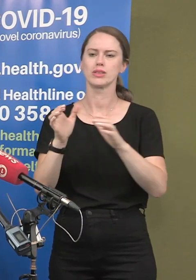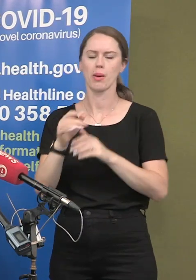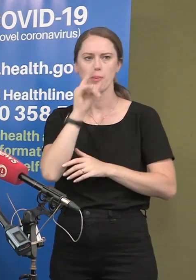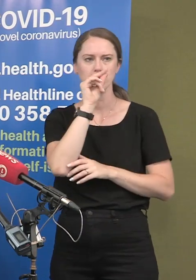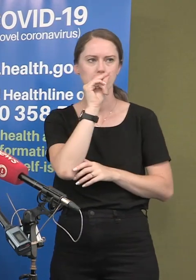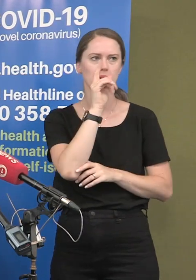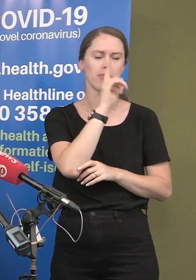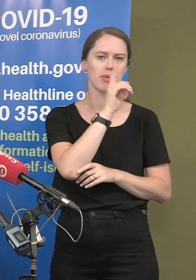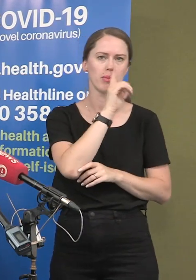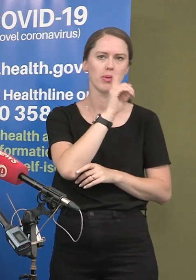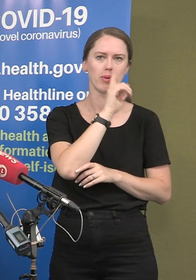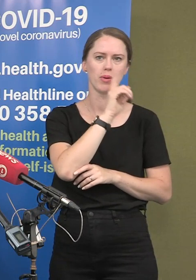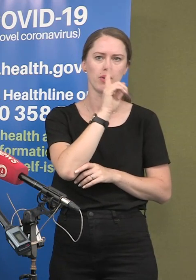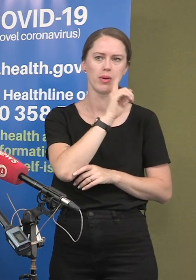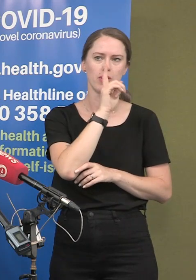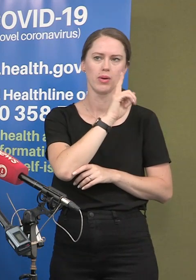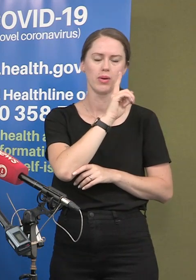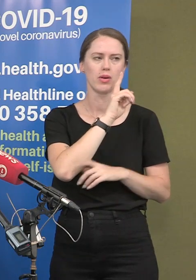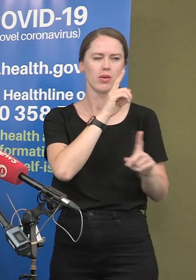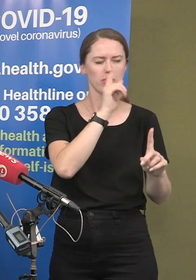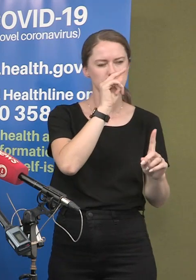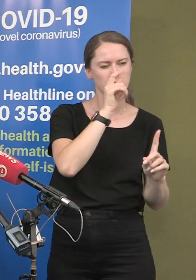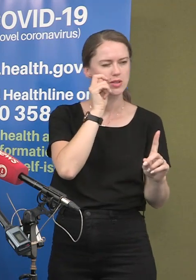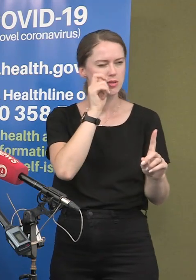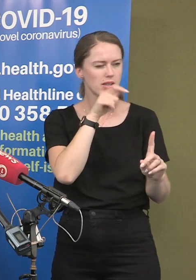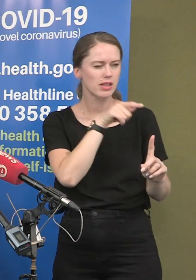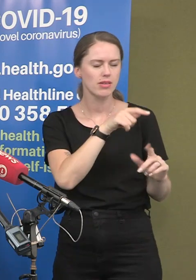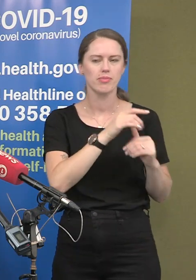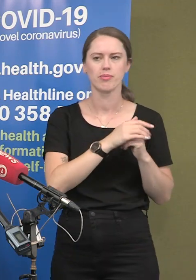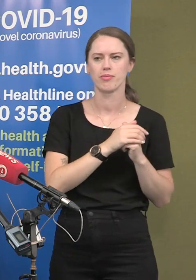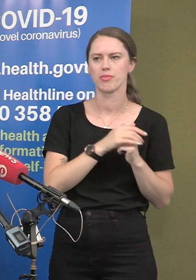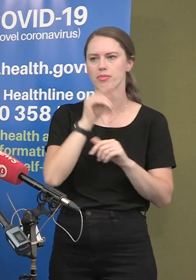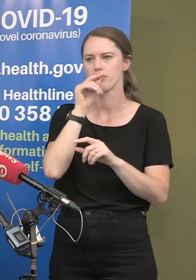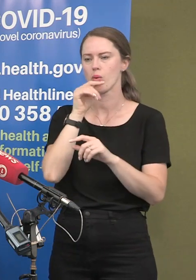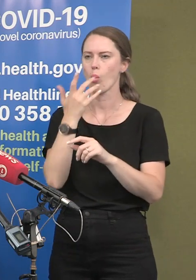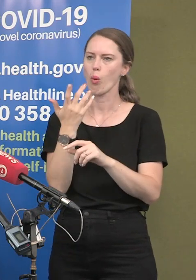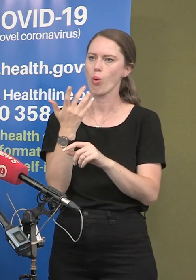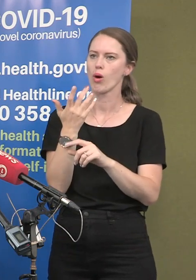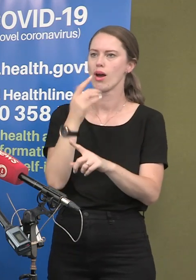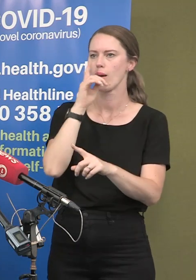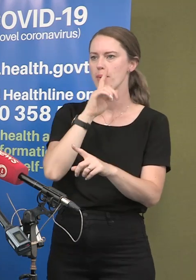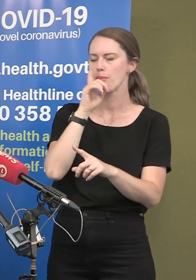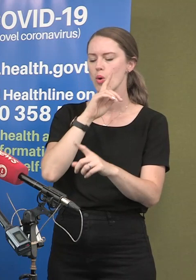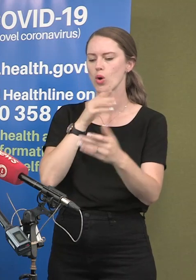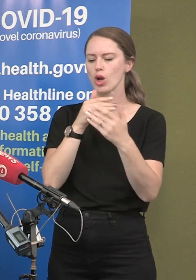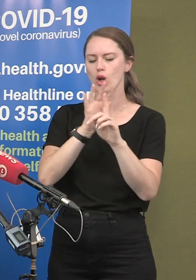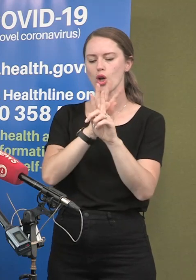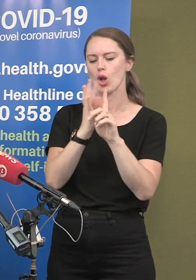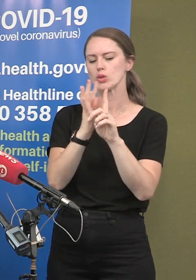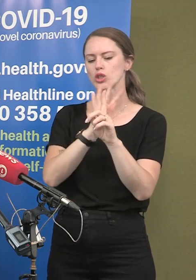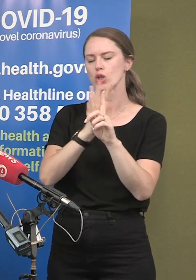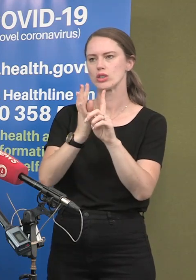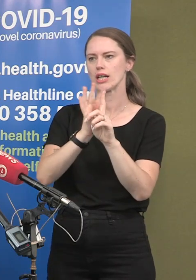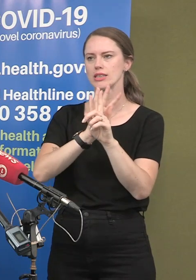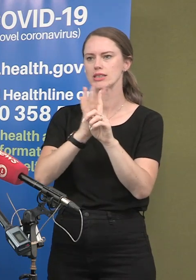be people who are possible or suspected cases. It might be people who are close contacts